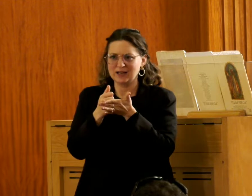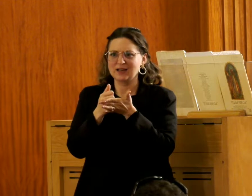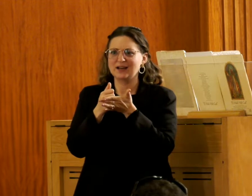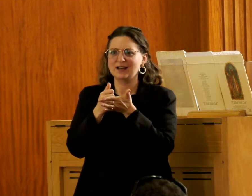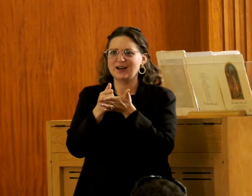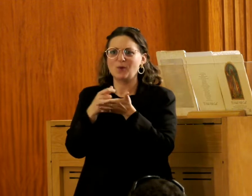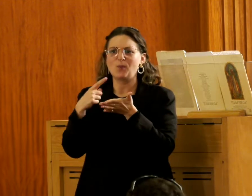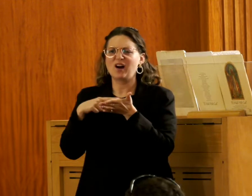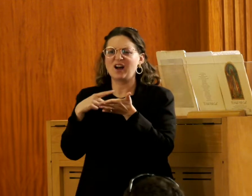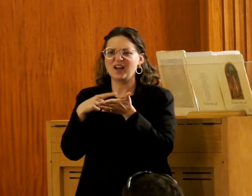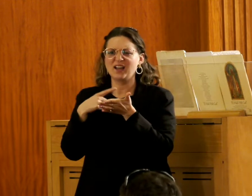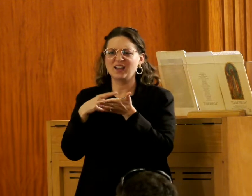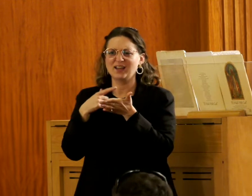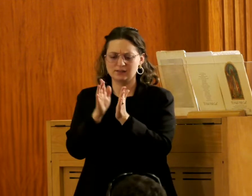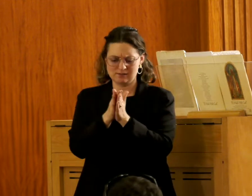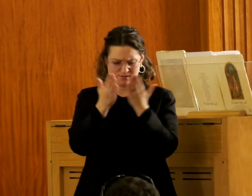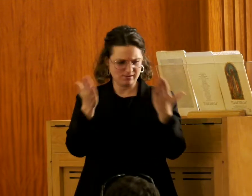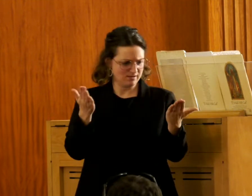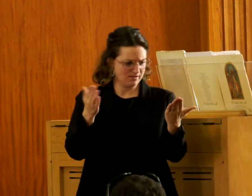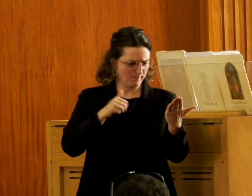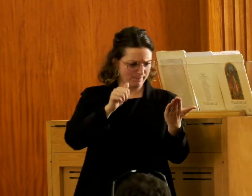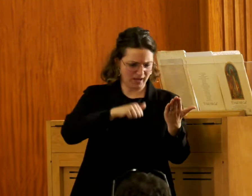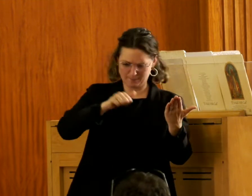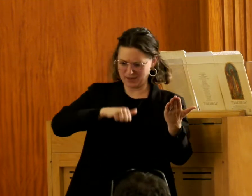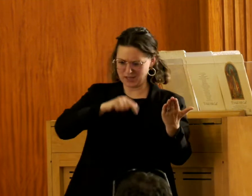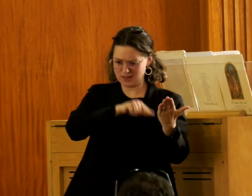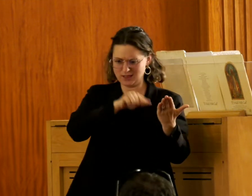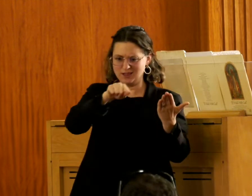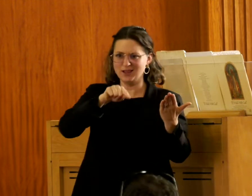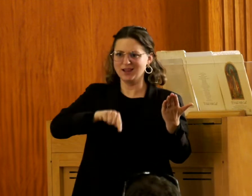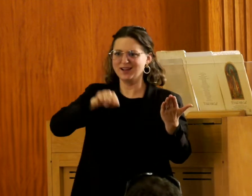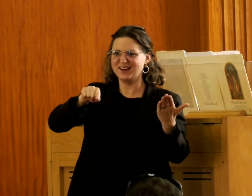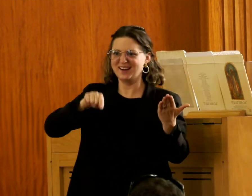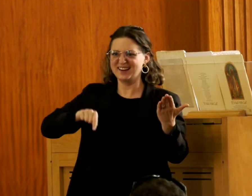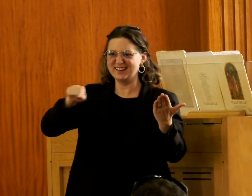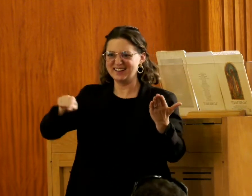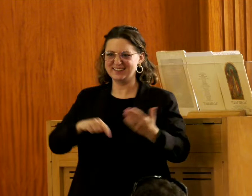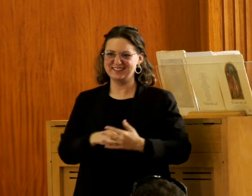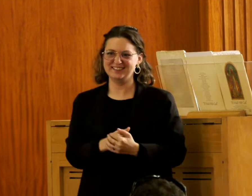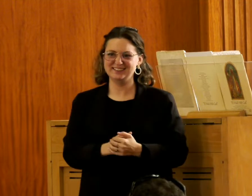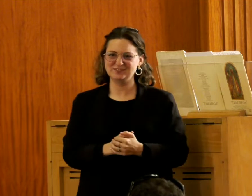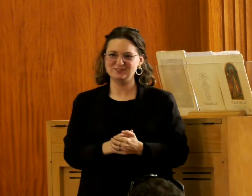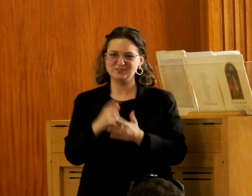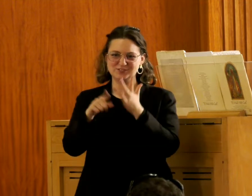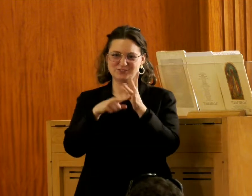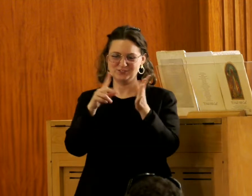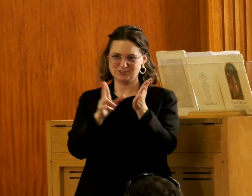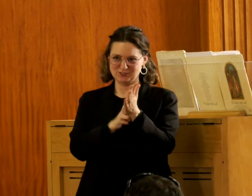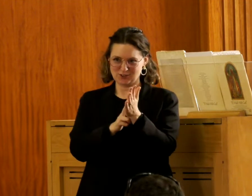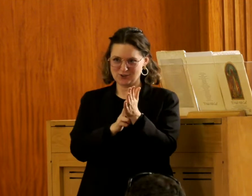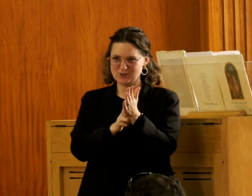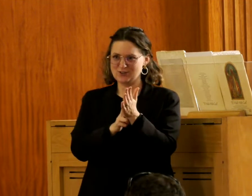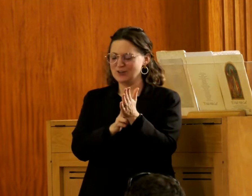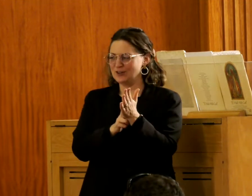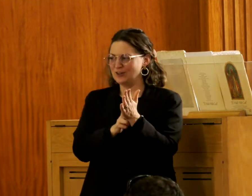purchases from the latest innovations catalogue. Joan